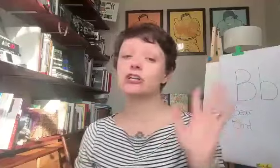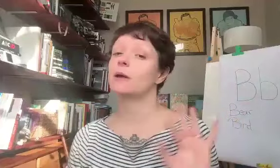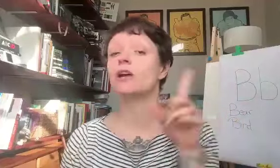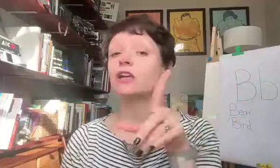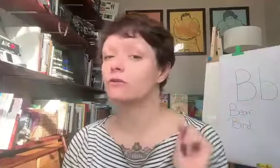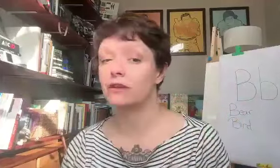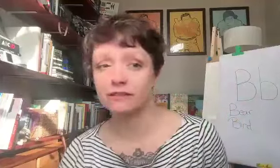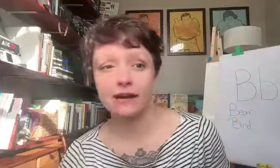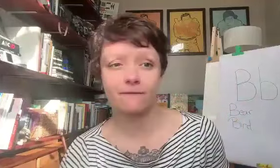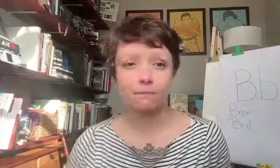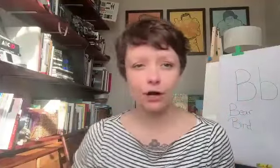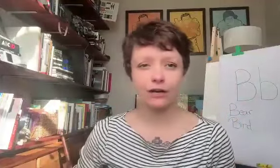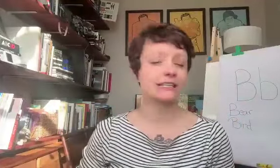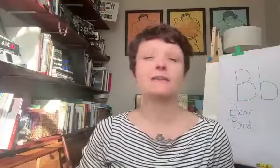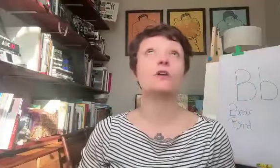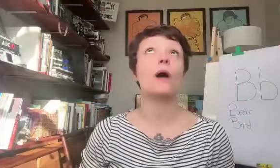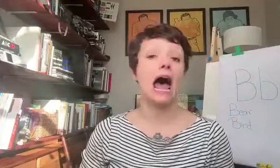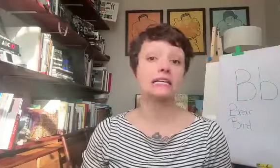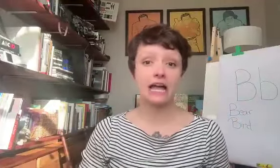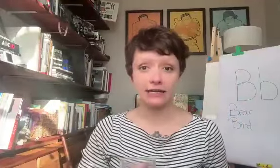Show me what you think the sign for bird is, if you had to guess.